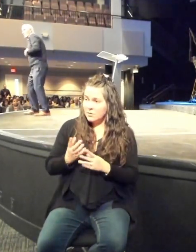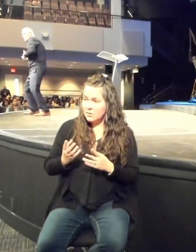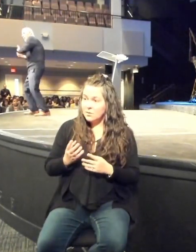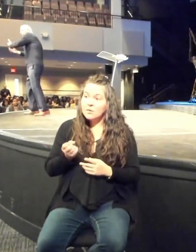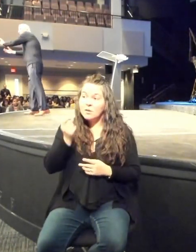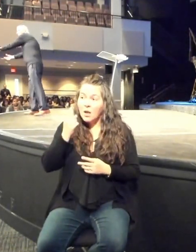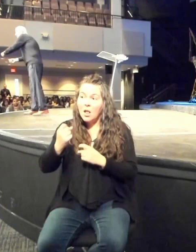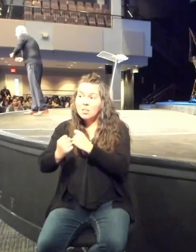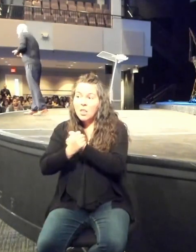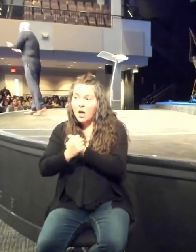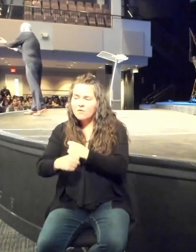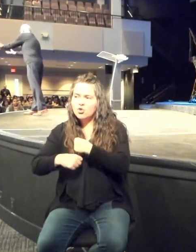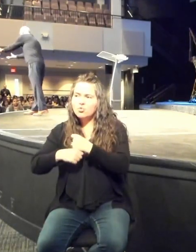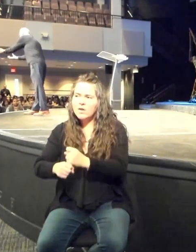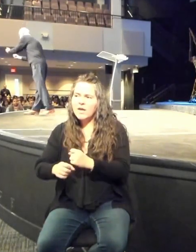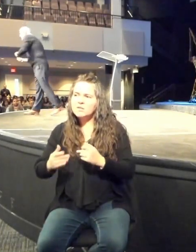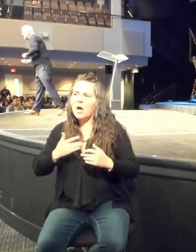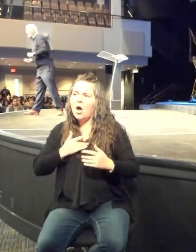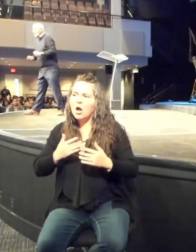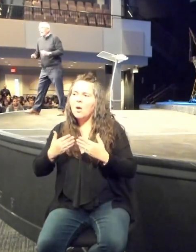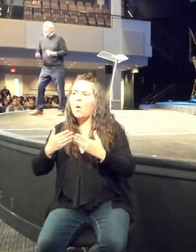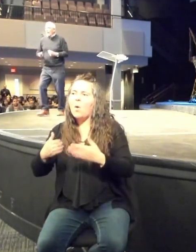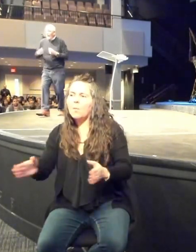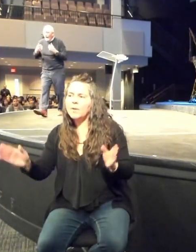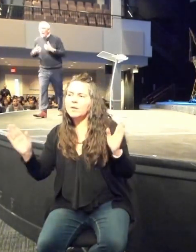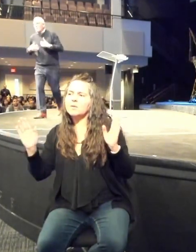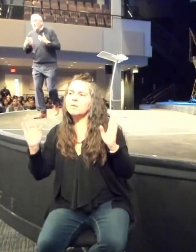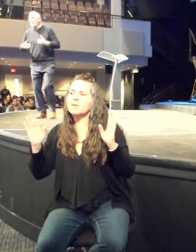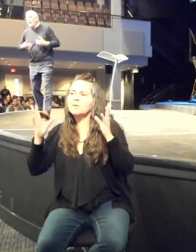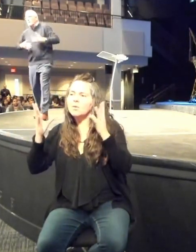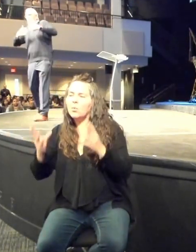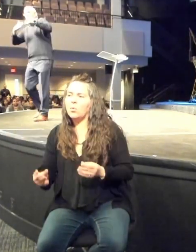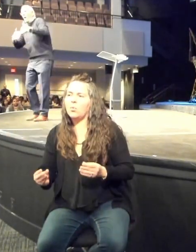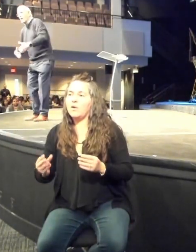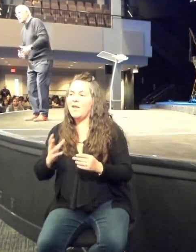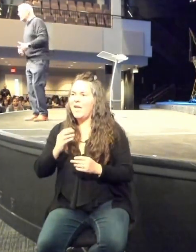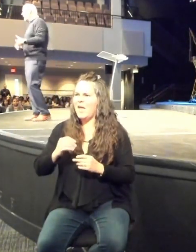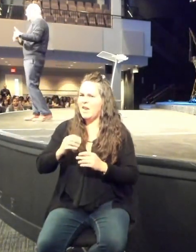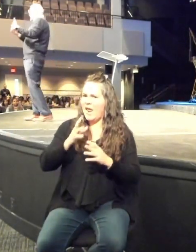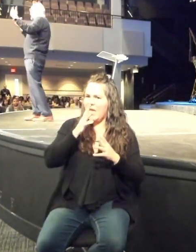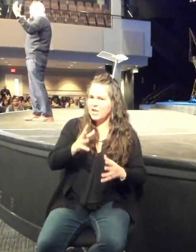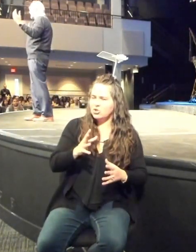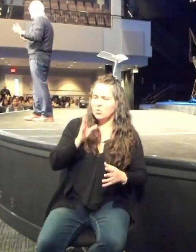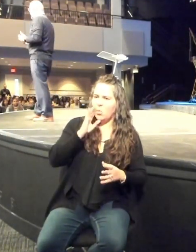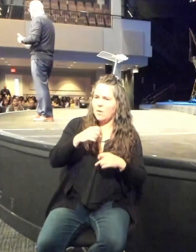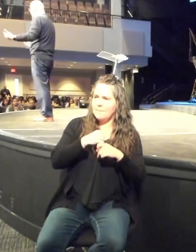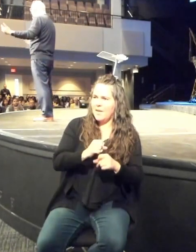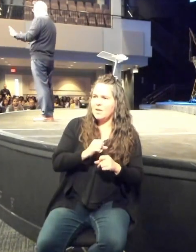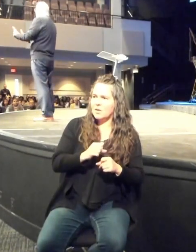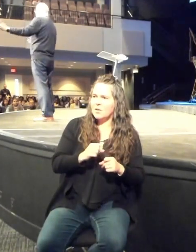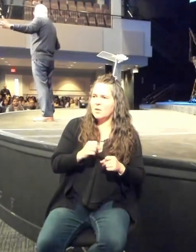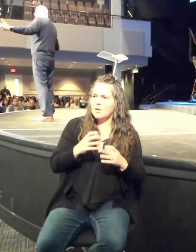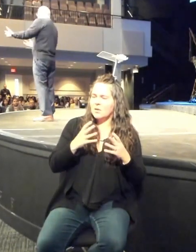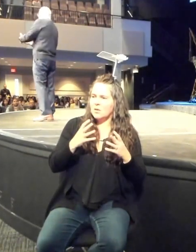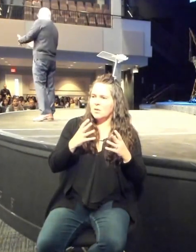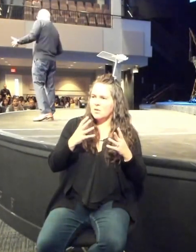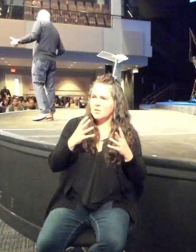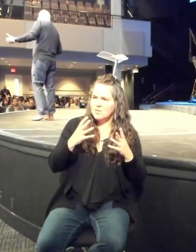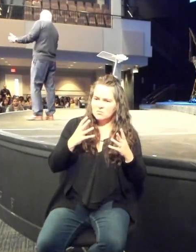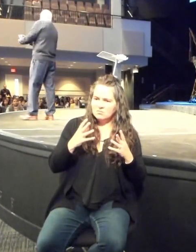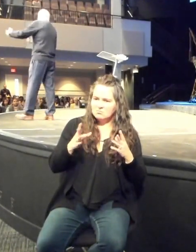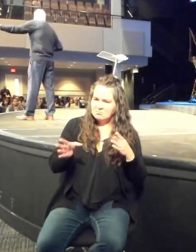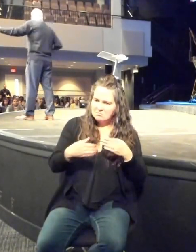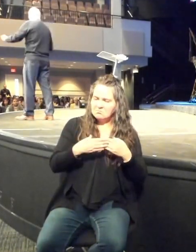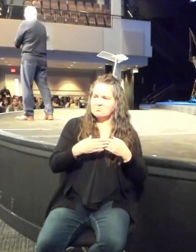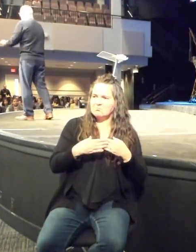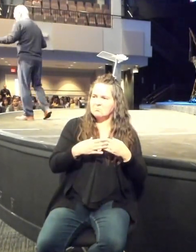and responsiveness and tenderness, and hatred creates walls. That's why marriages have problems. So much hatred in a marriage